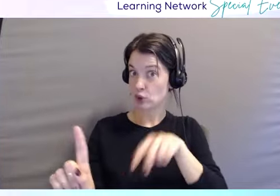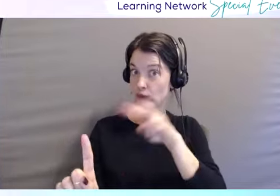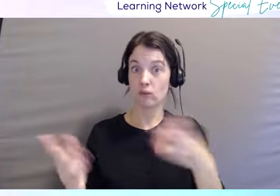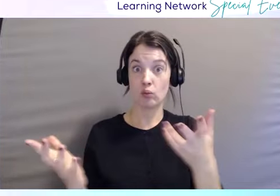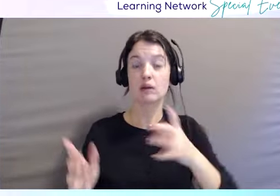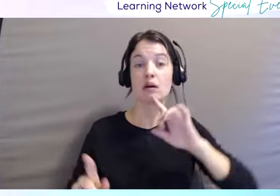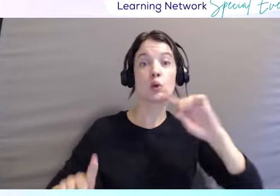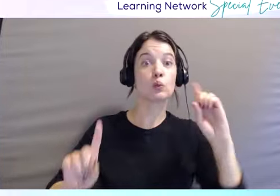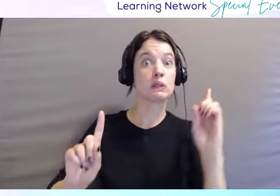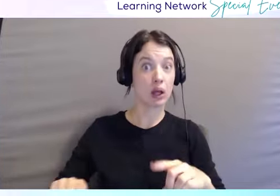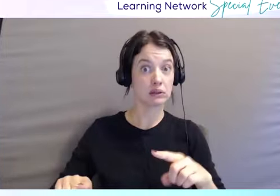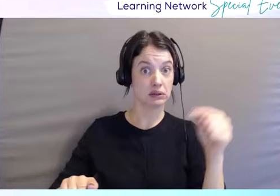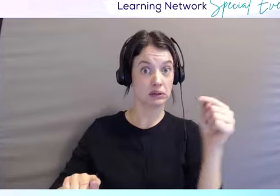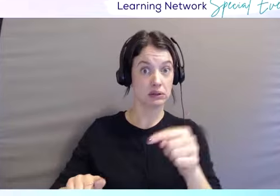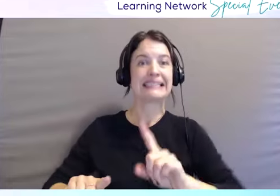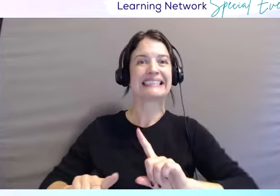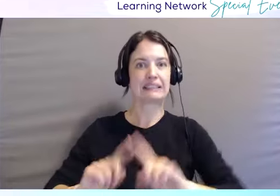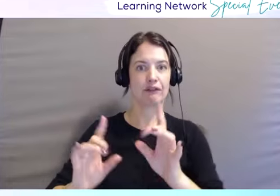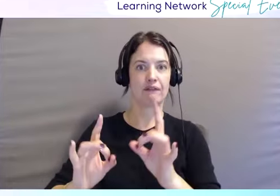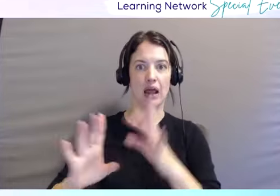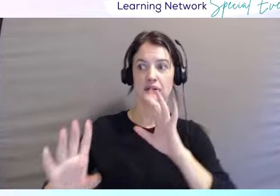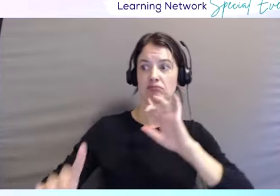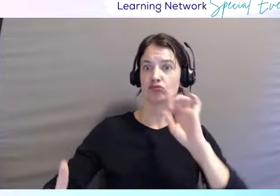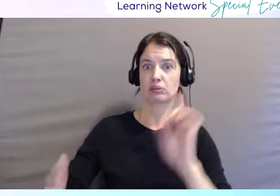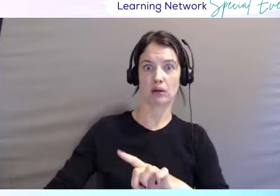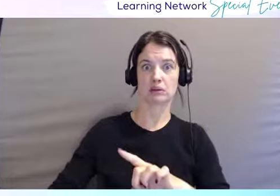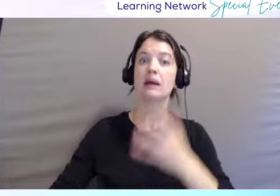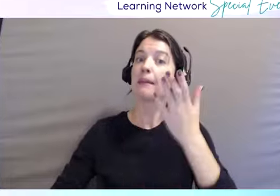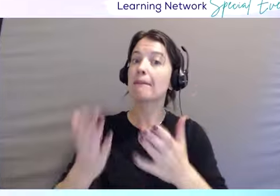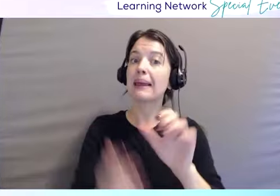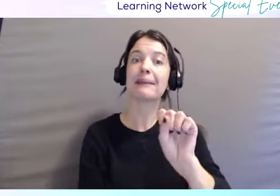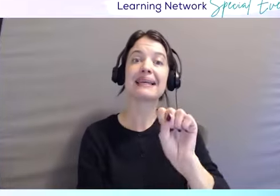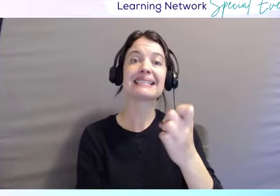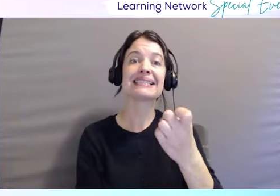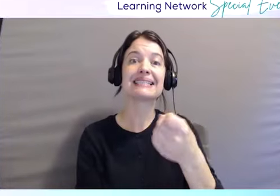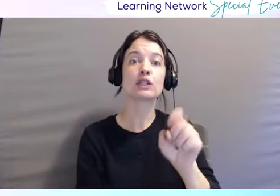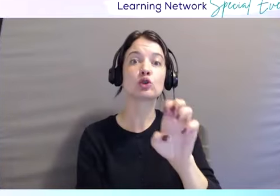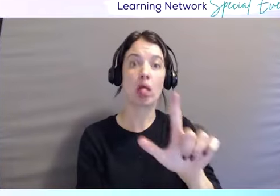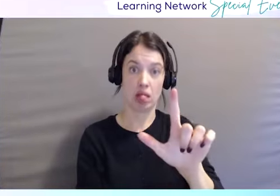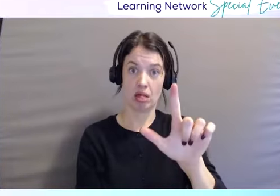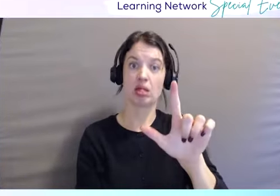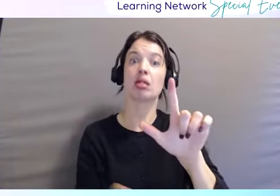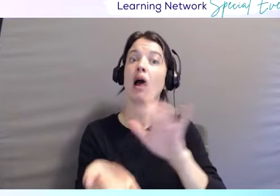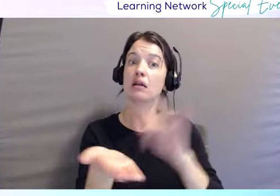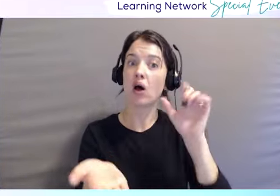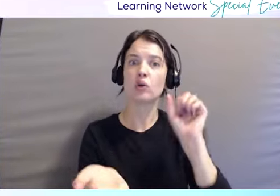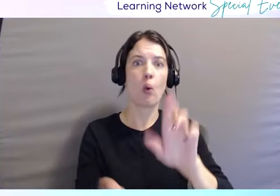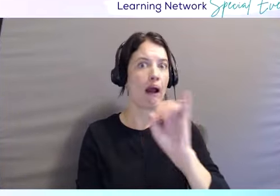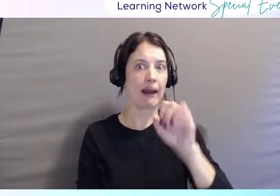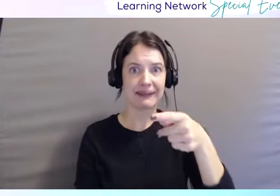responding to various forms of violence, from sexual assault to intimate partner violence to everything in between, can be